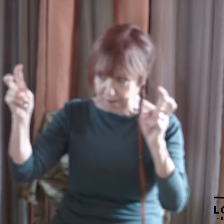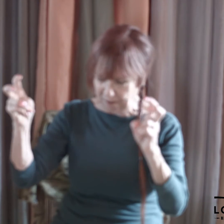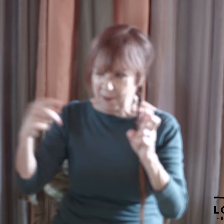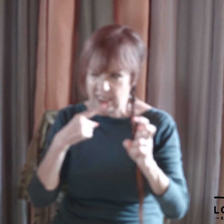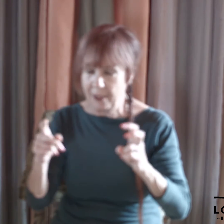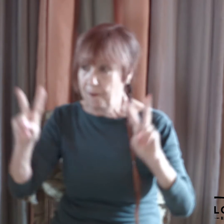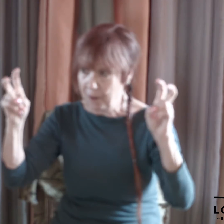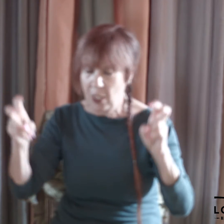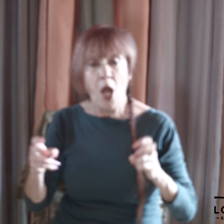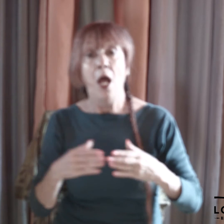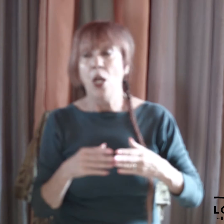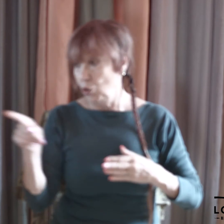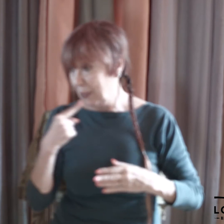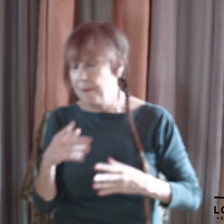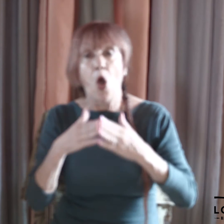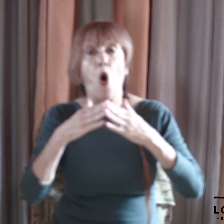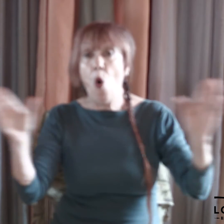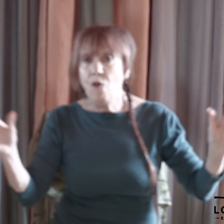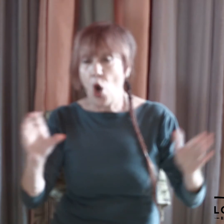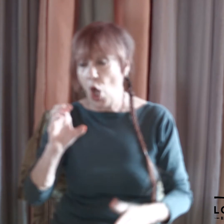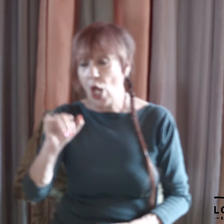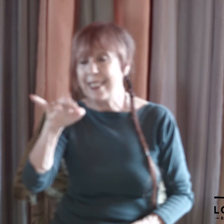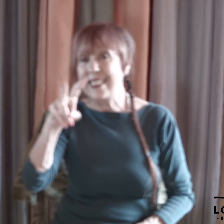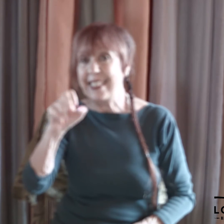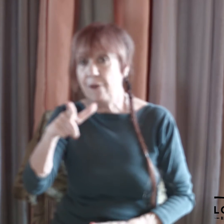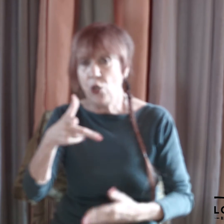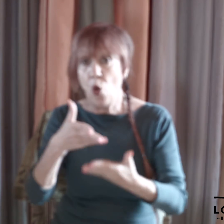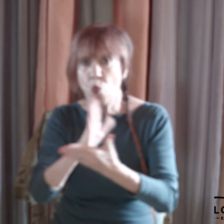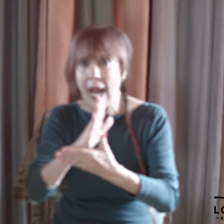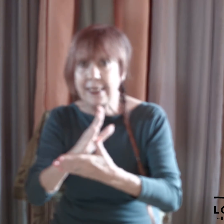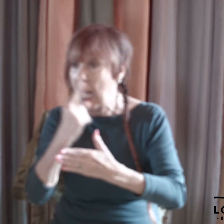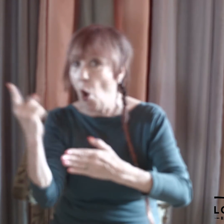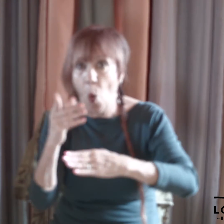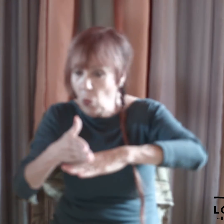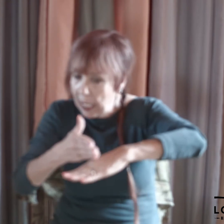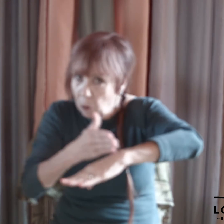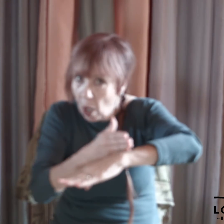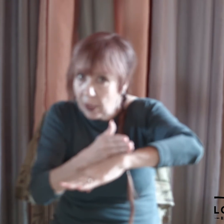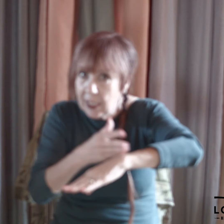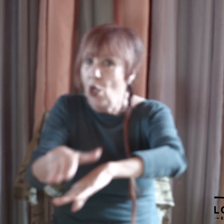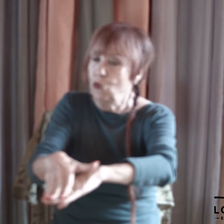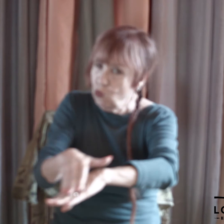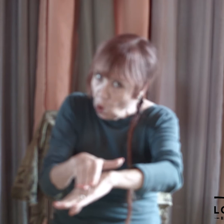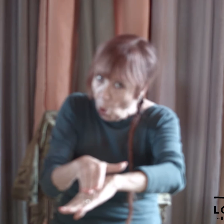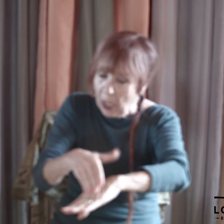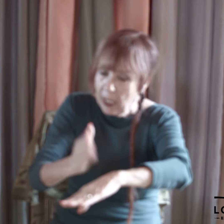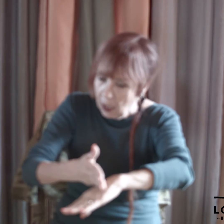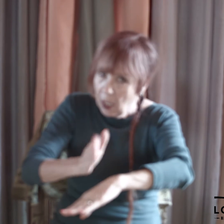back to you now. You said, overall, civil rights has made nothing but progress. Slowly, but nothing